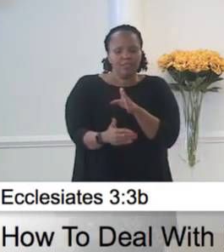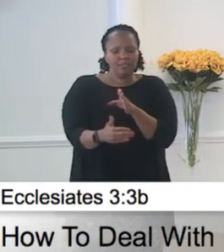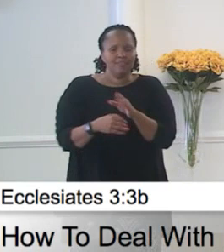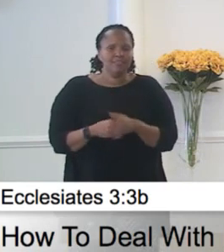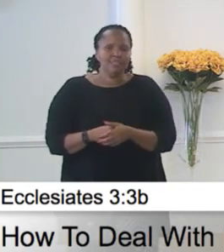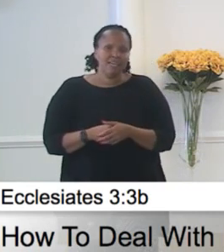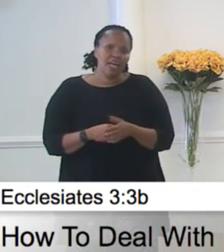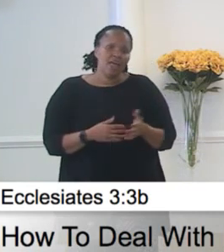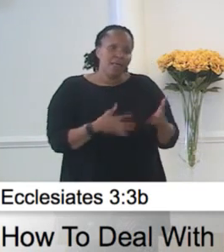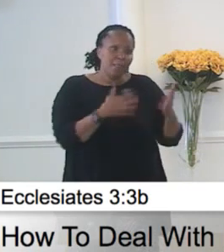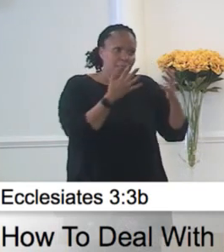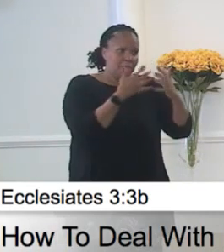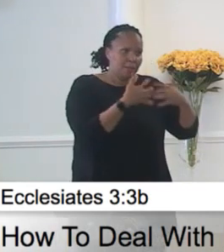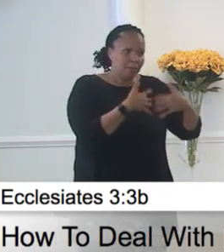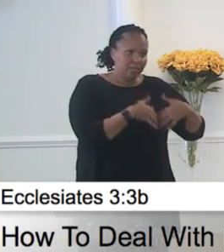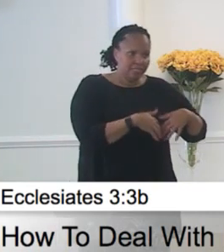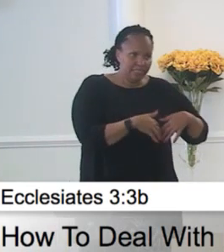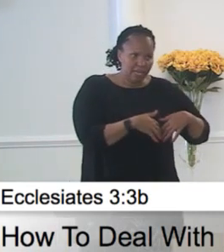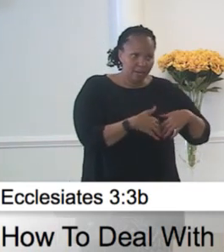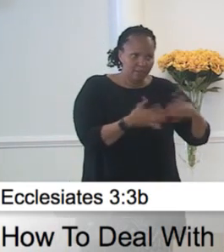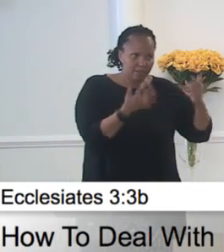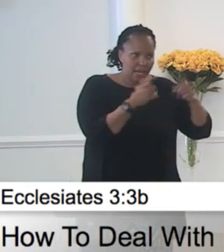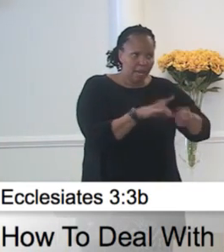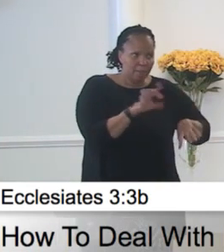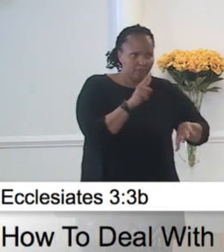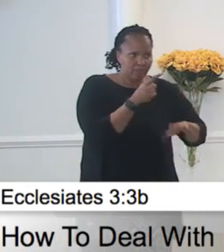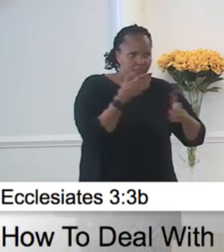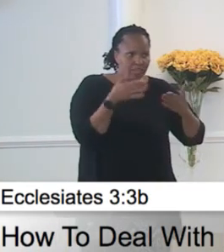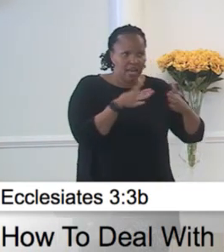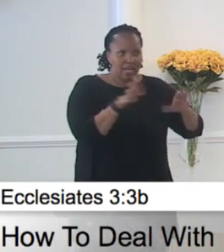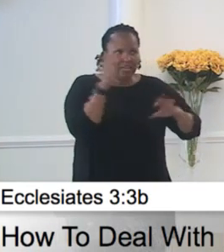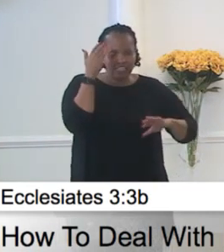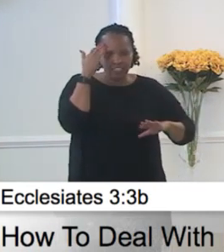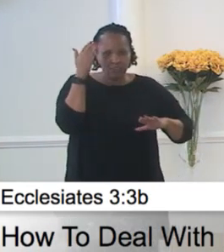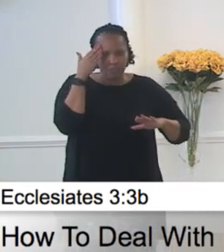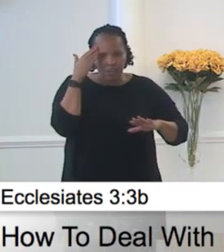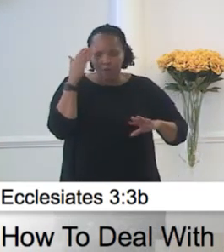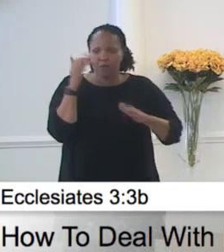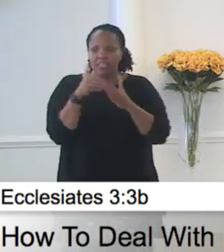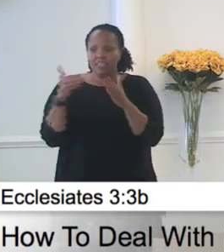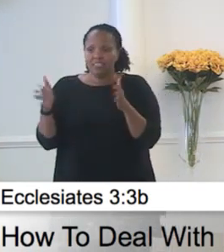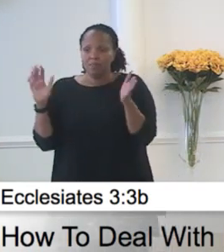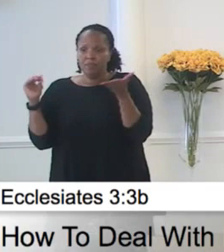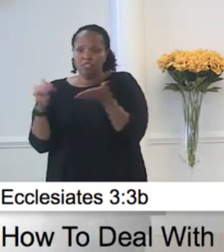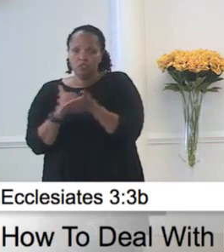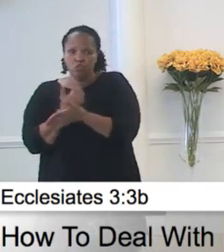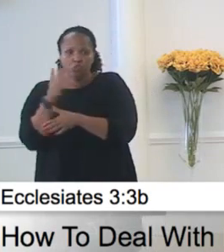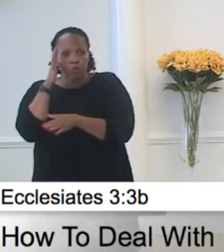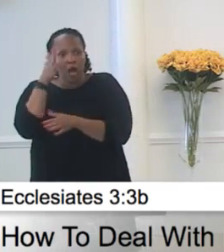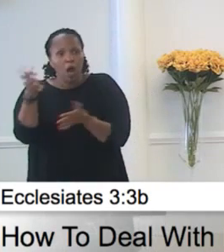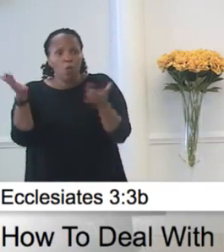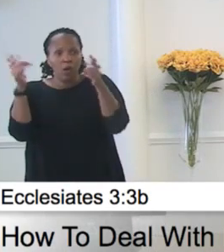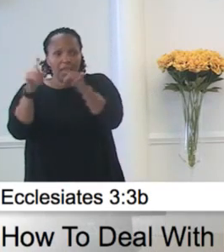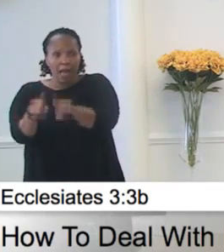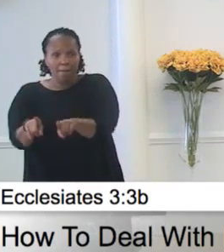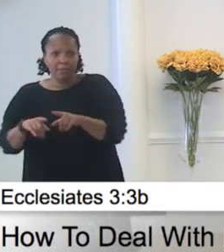rejoice. The breaking down. Thank you. Lets you know there's an opening. Y'all ain't